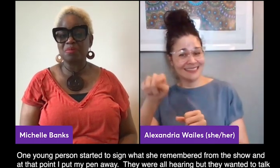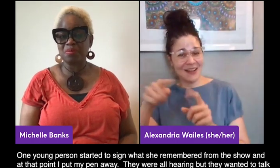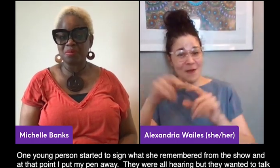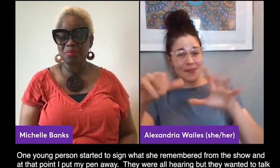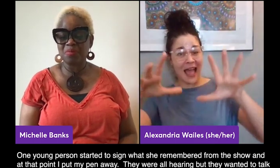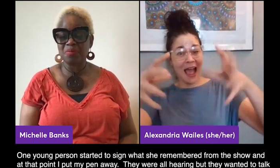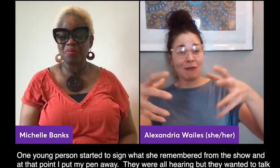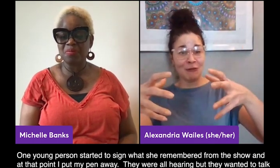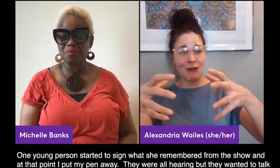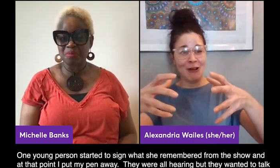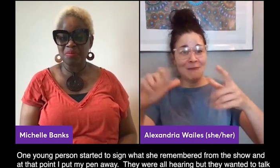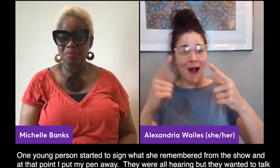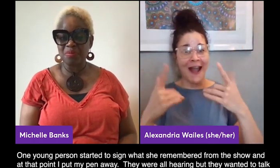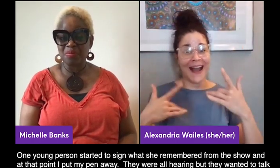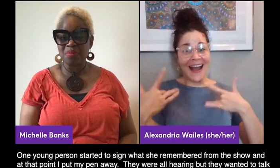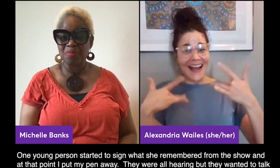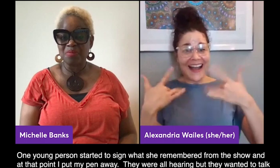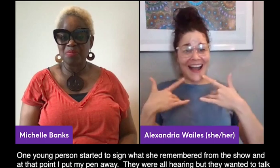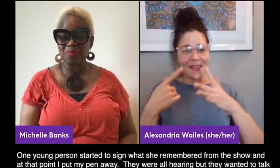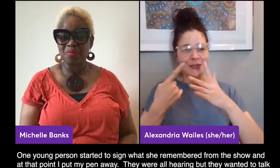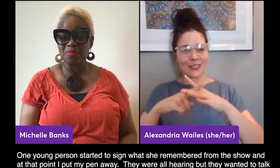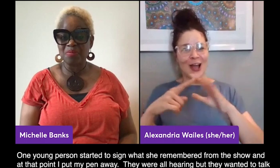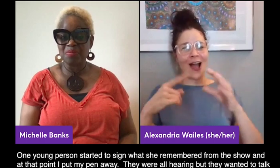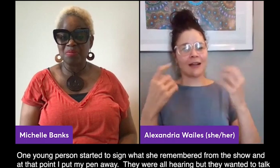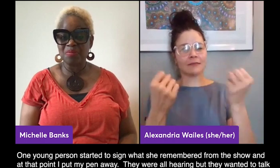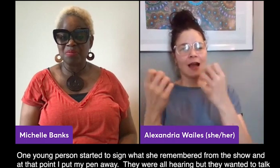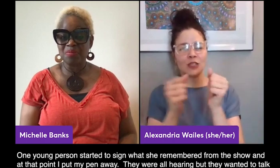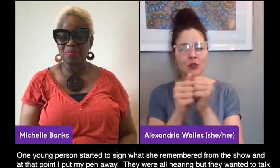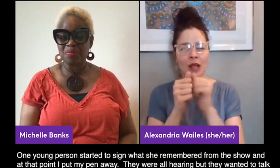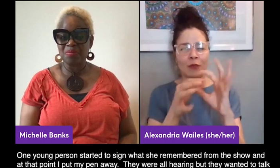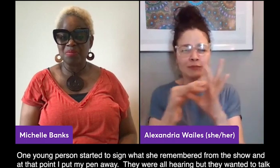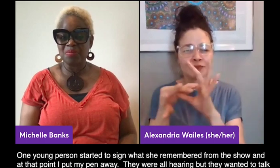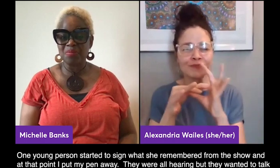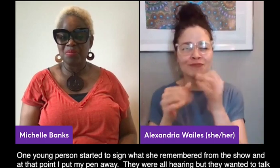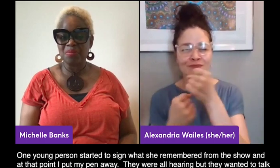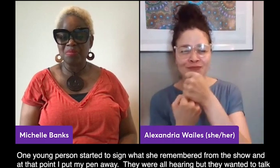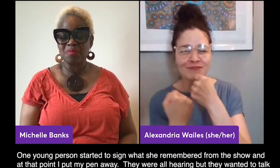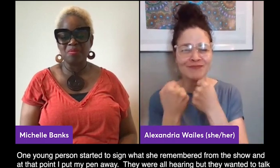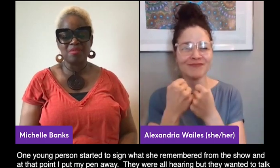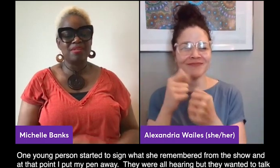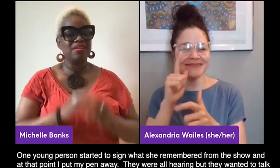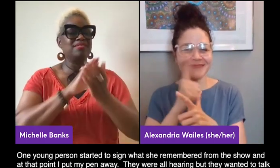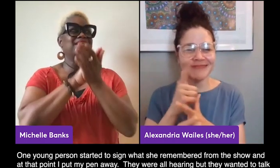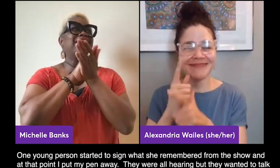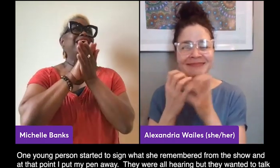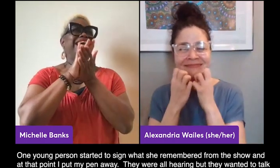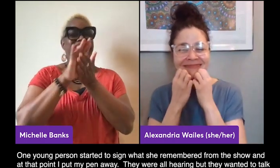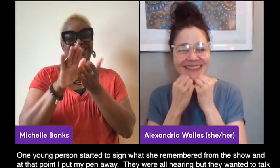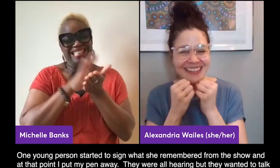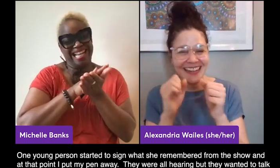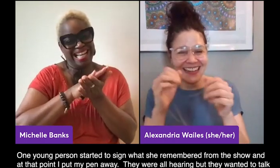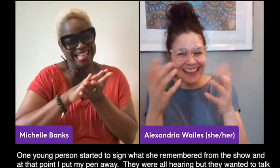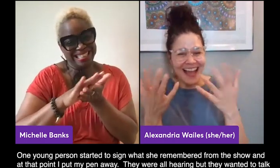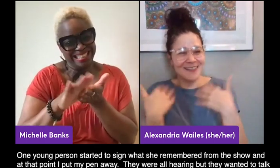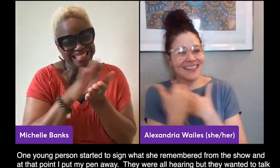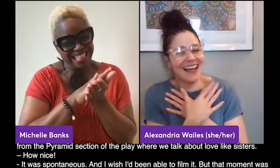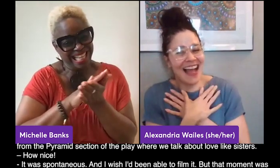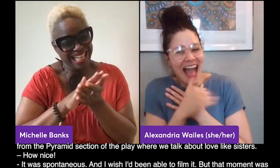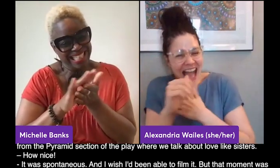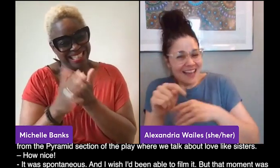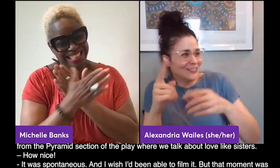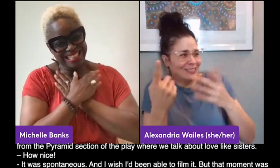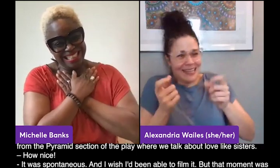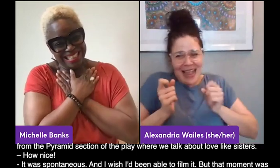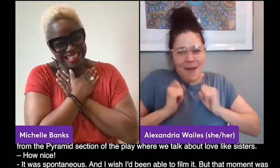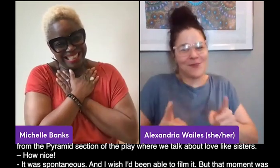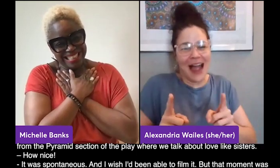so enthusiastic about the show and started signing the lines from the pyramid section of the play